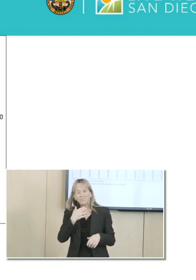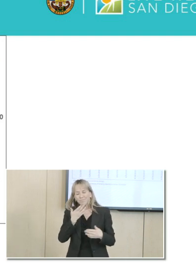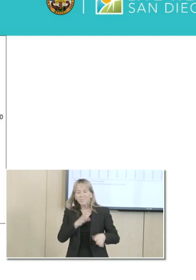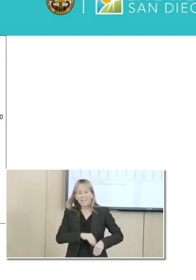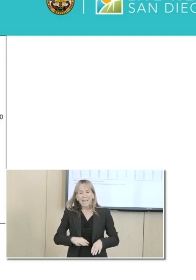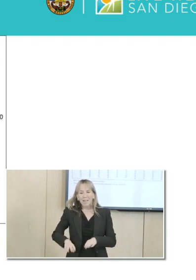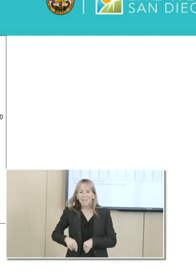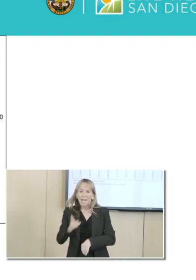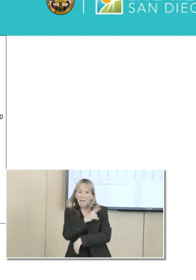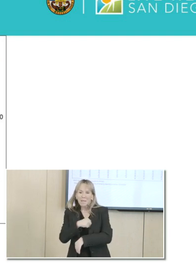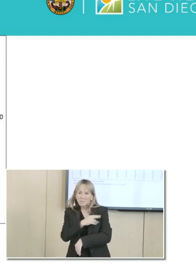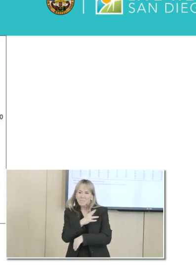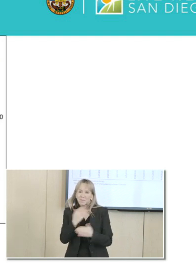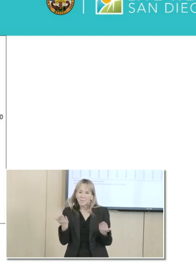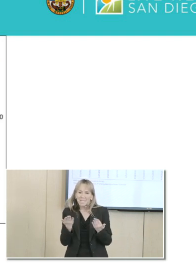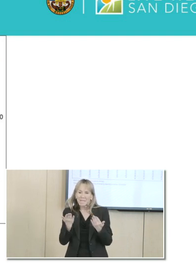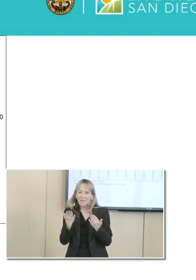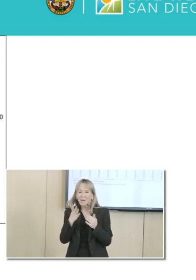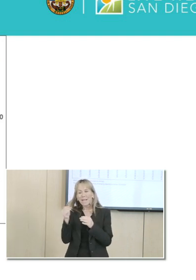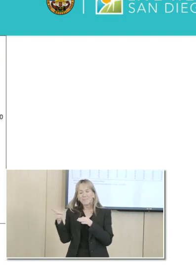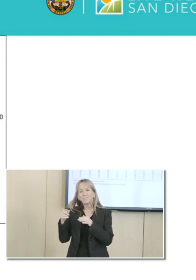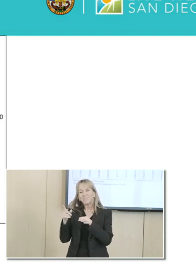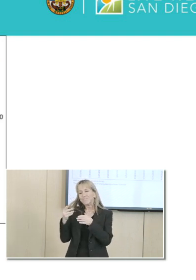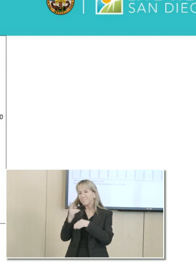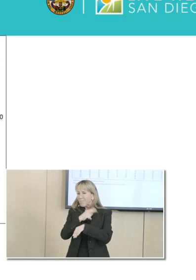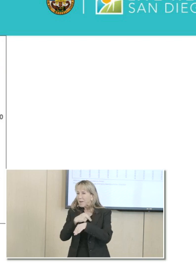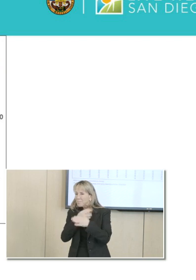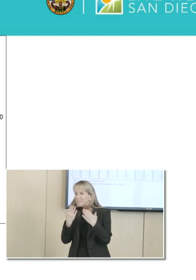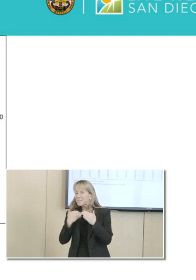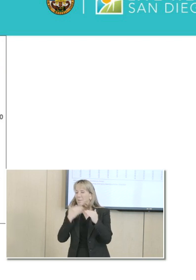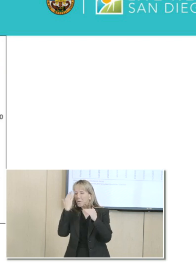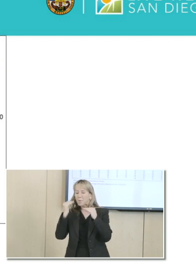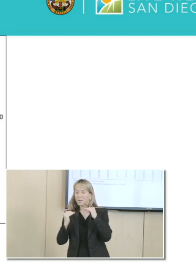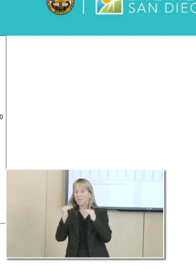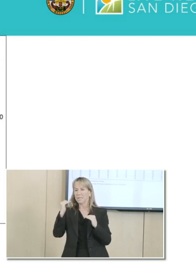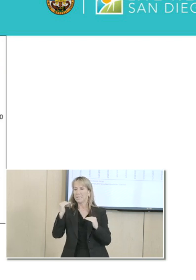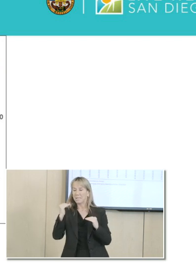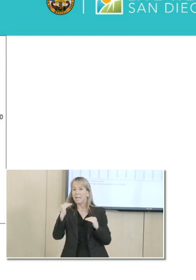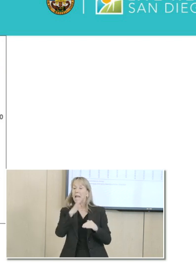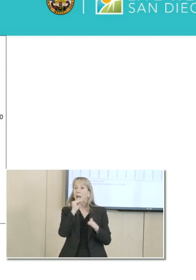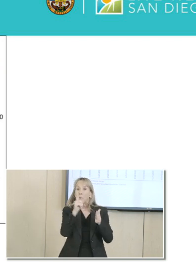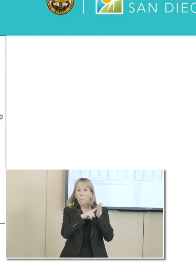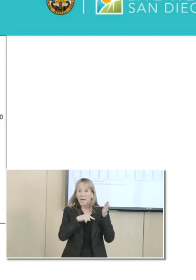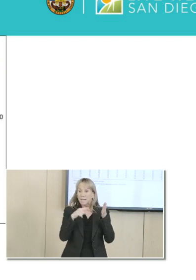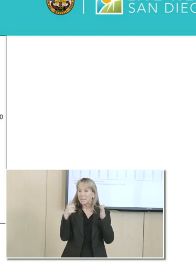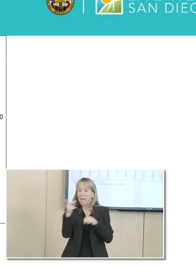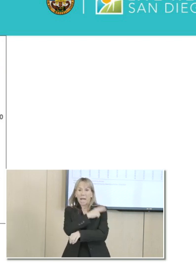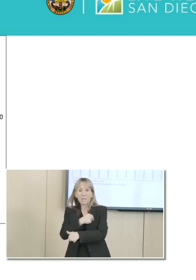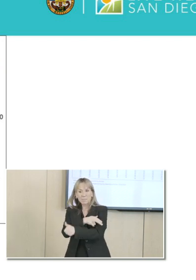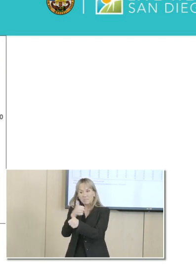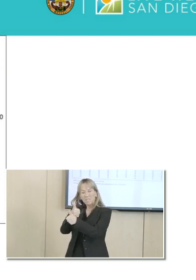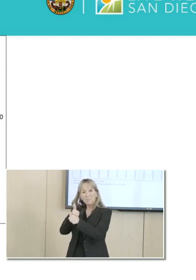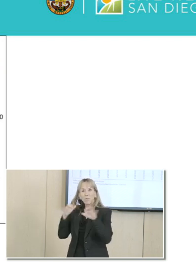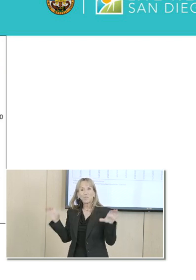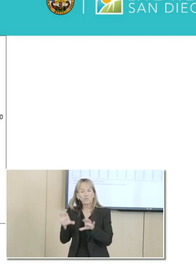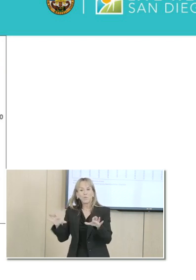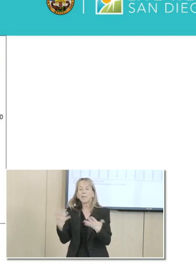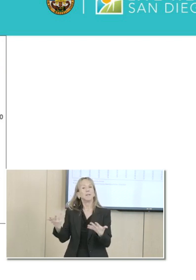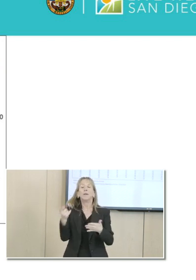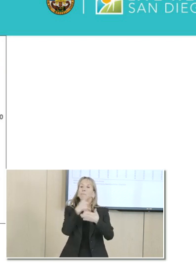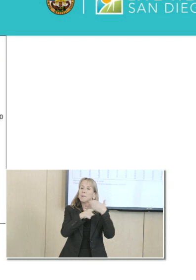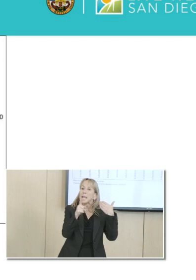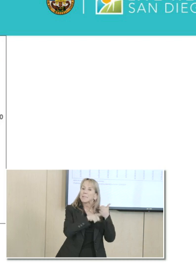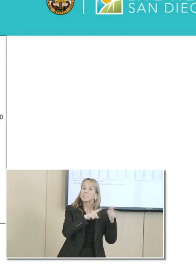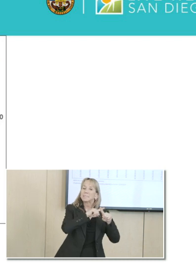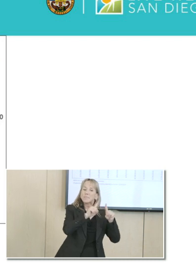higher. And we know that the efforts that are occurring within the hospital system by canceling elective